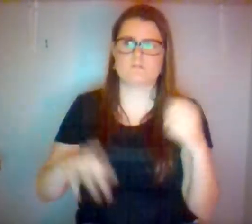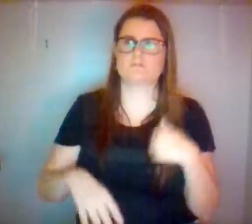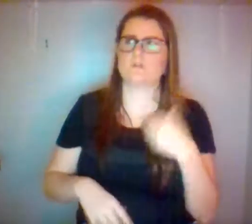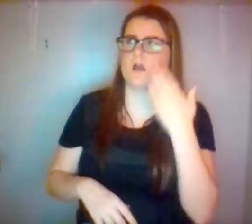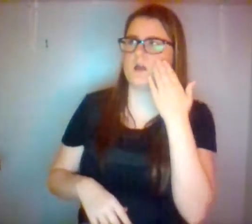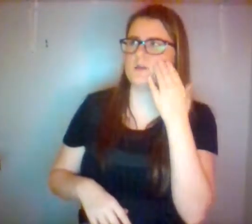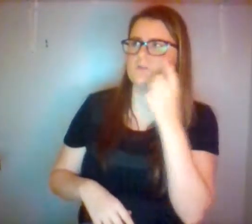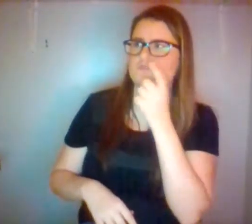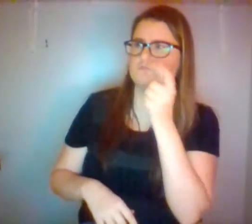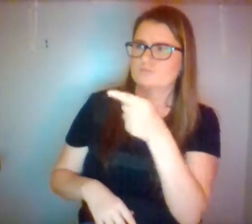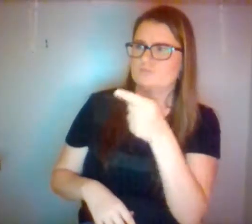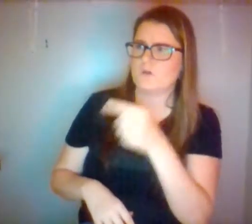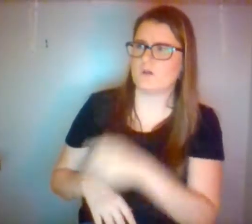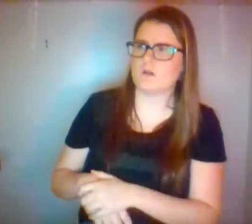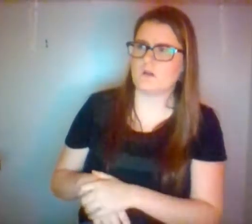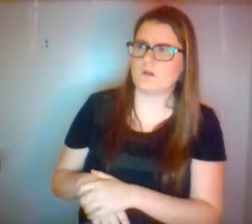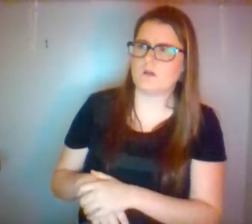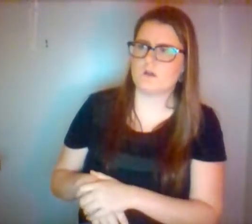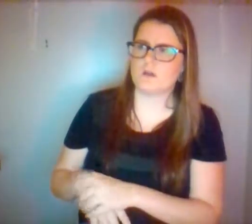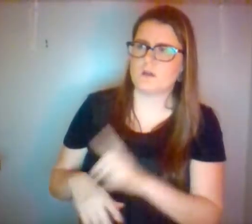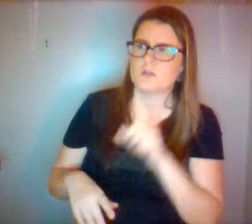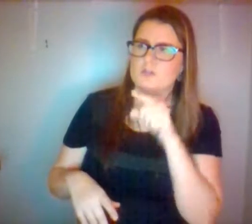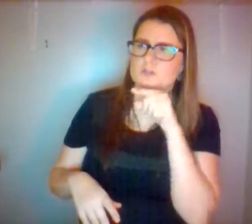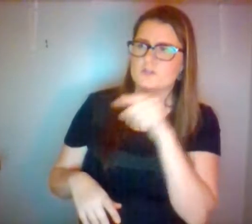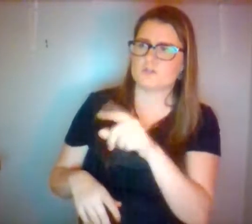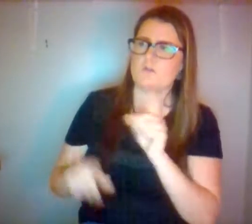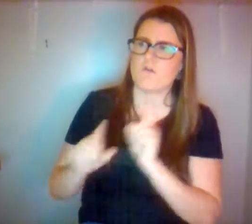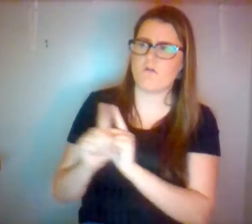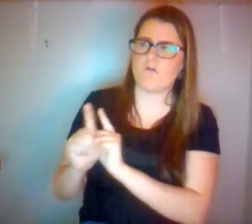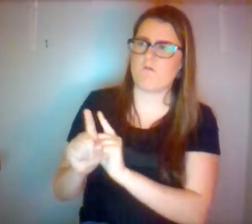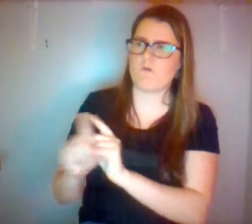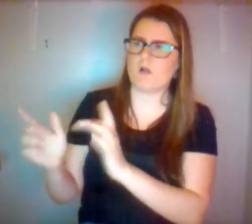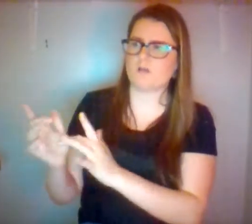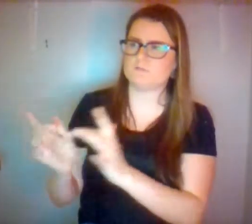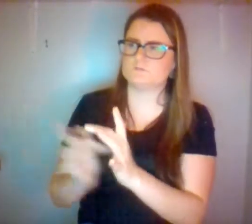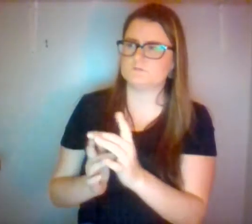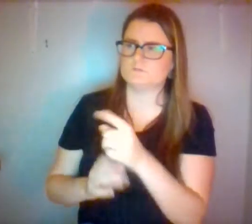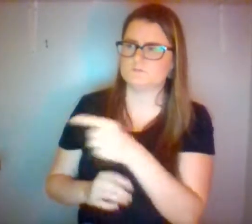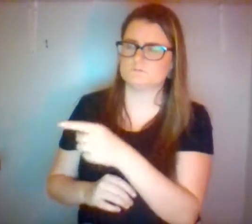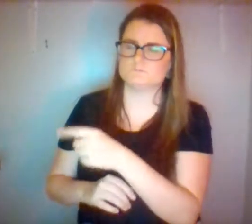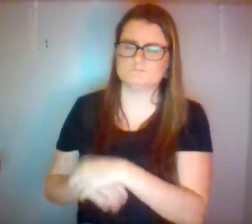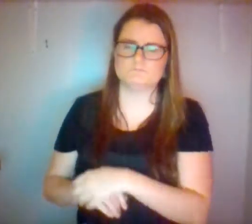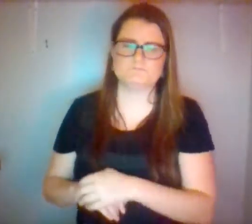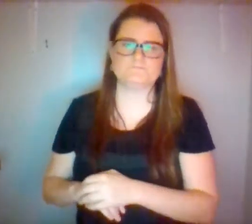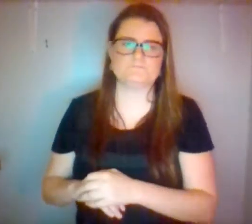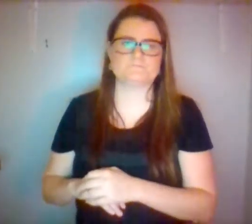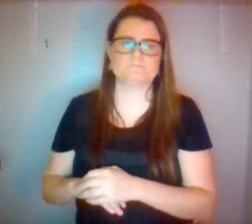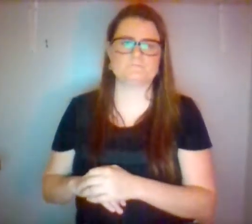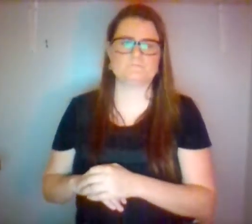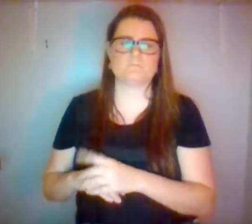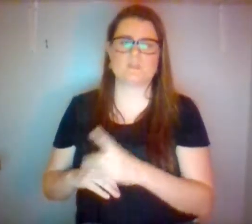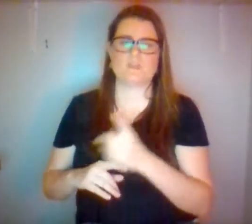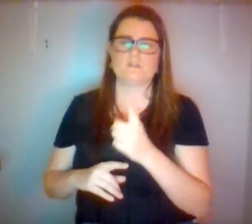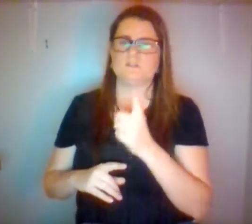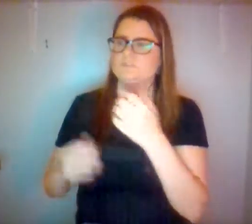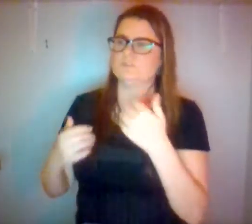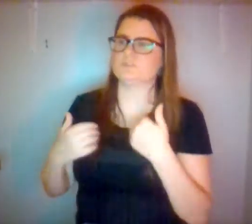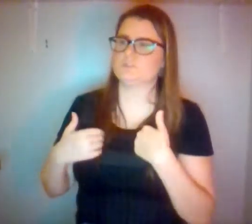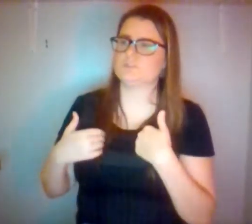the followers of Jesus. Well, have you come with some message from him? He didn't send me, the man